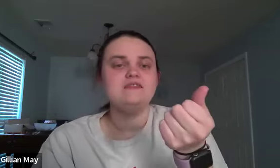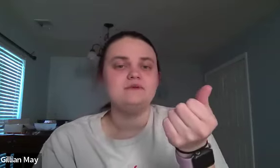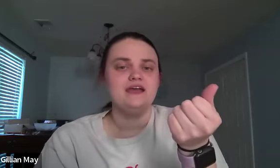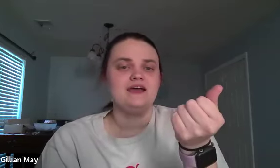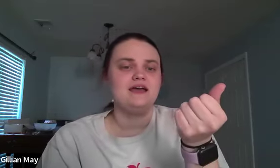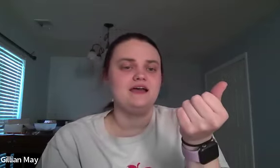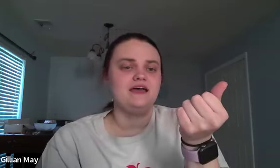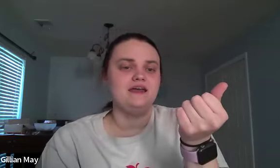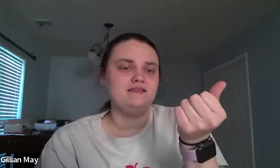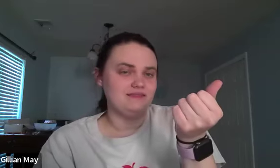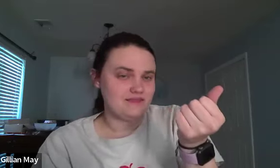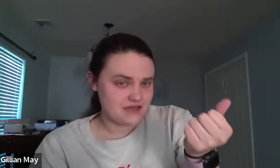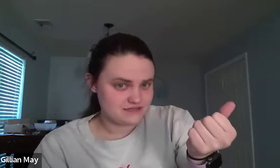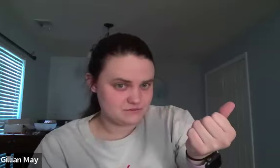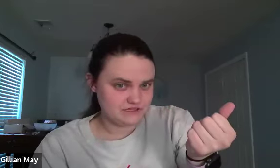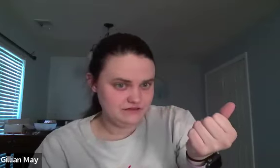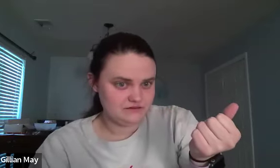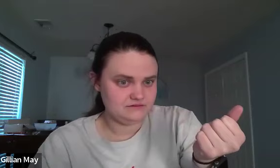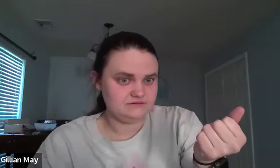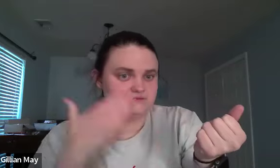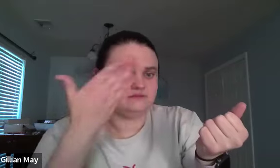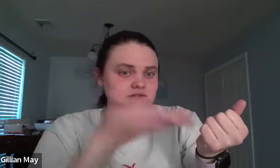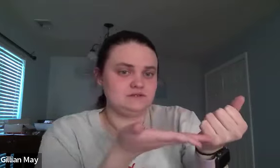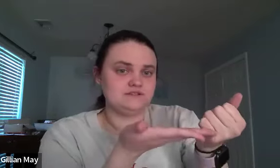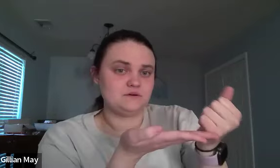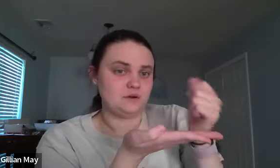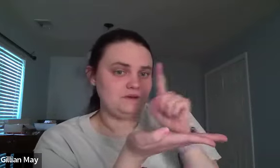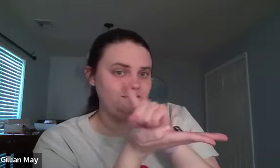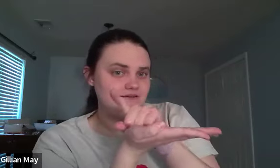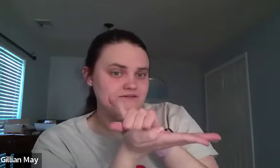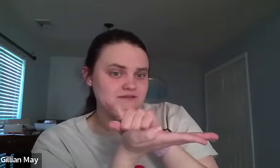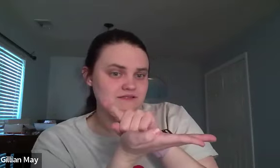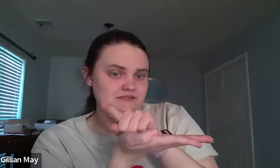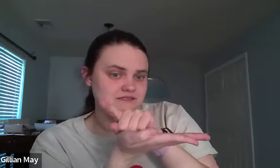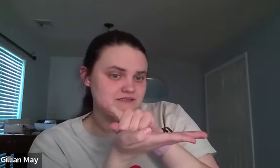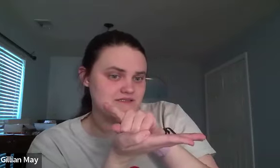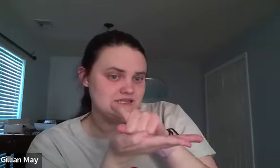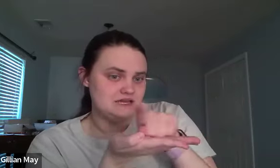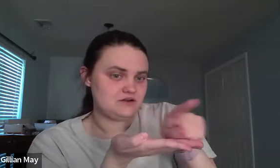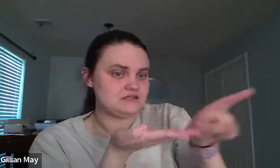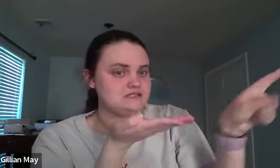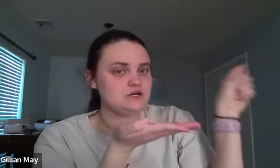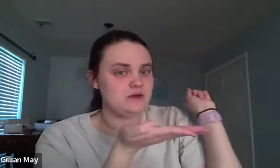Then we had last week. So our week, slide across, go